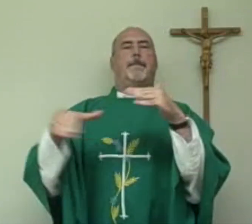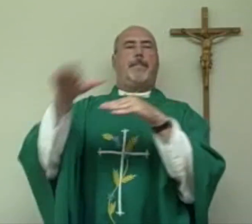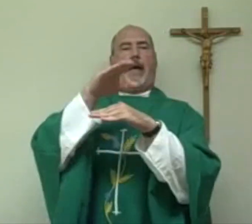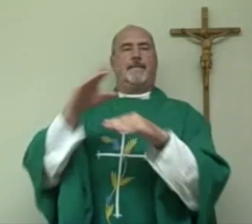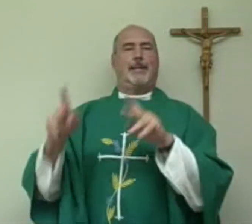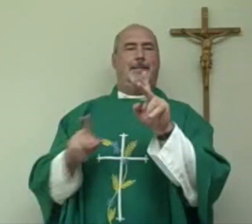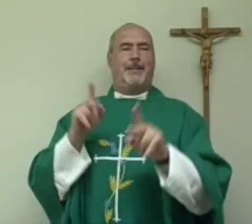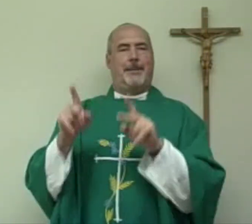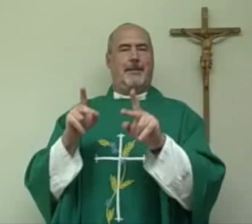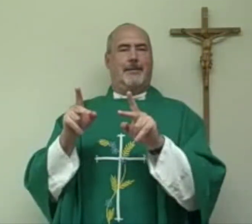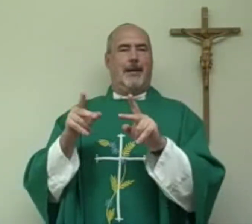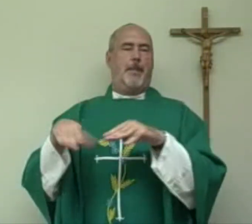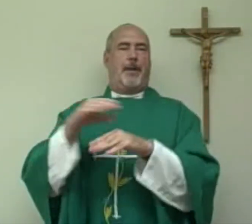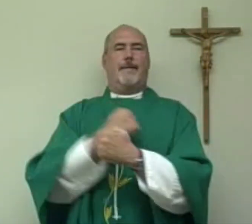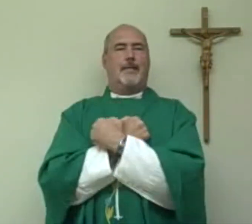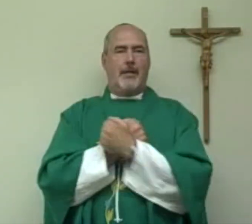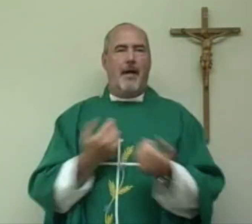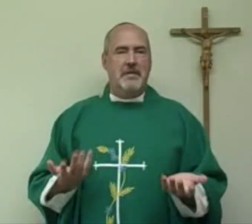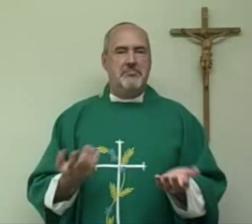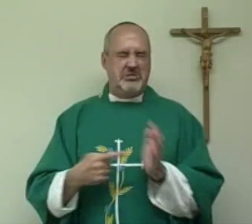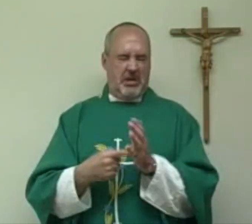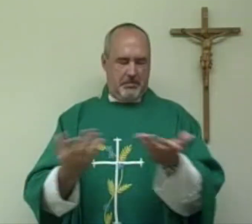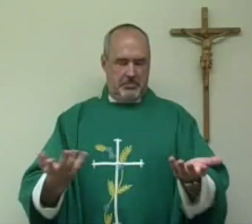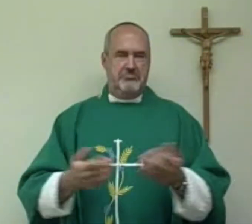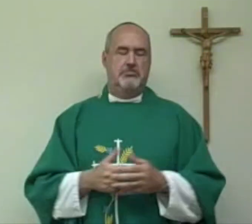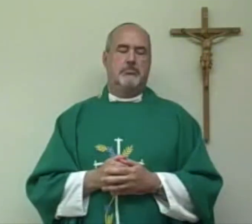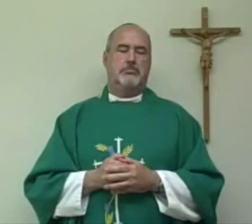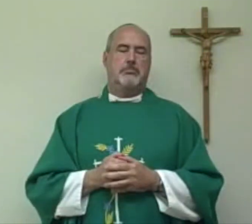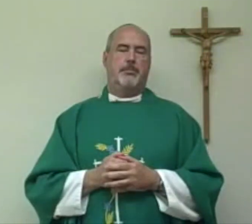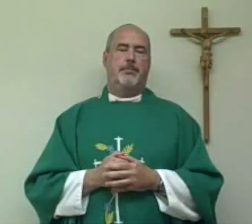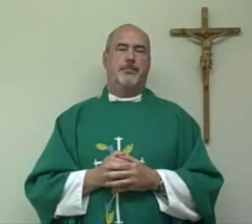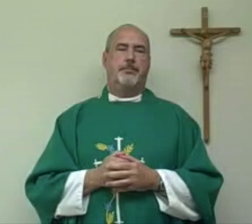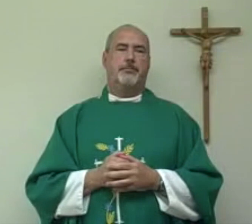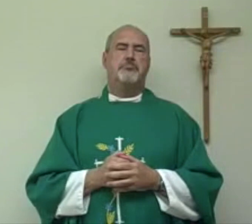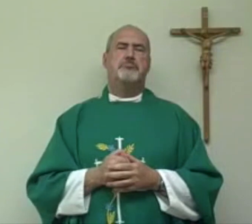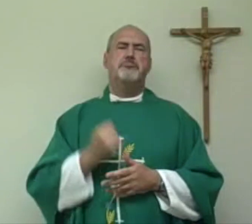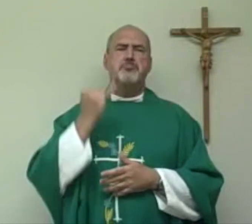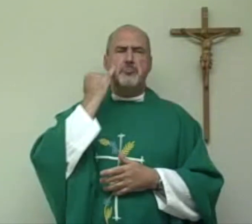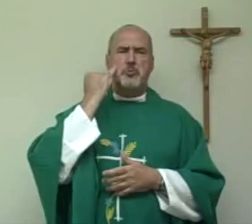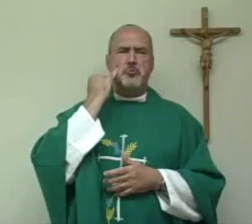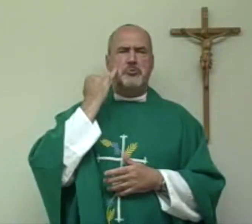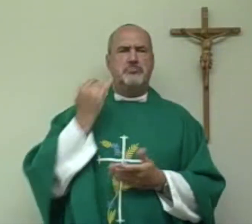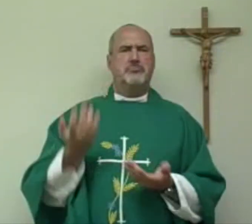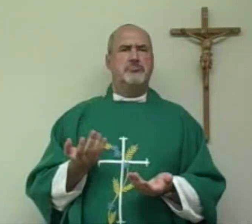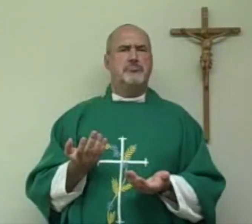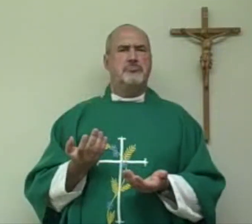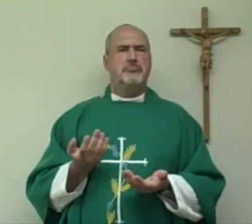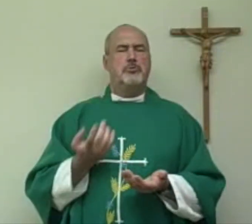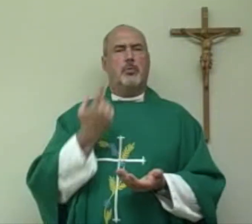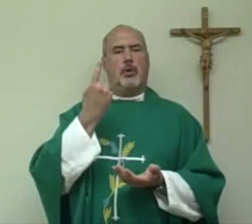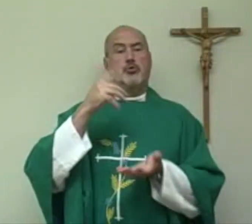That we cannot use laws above people, above loving people. And here's an